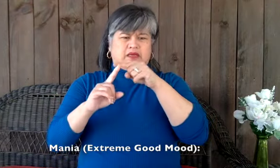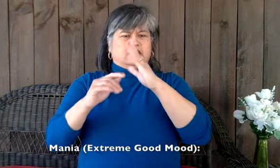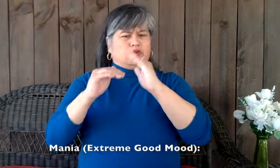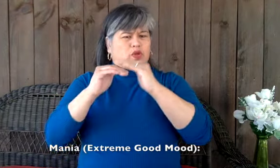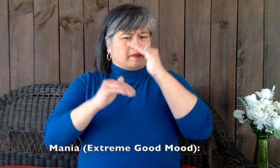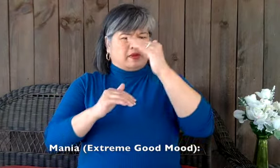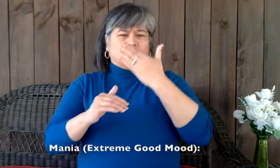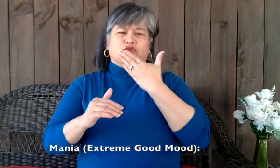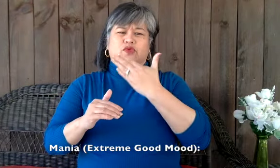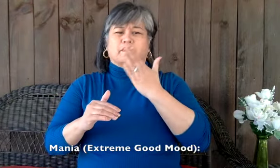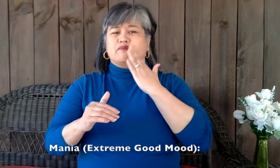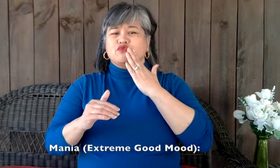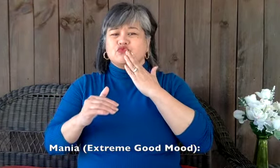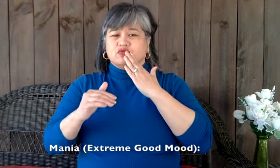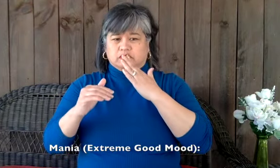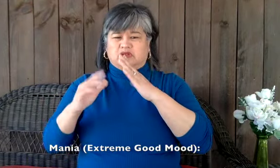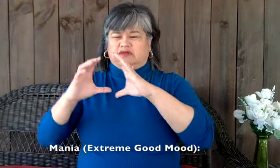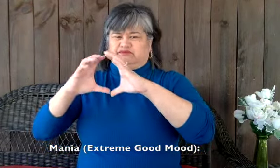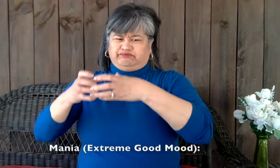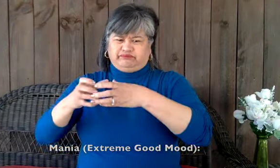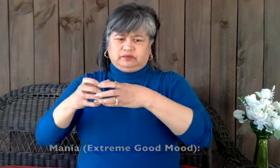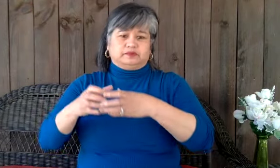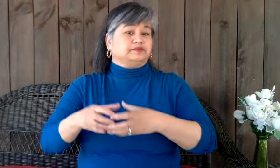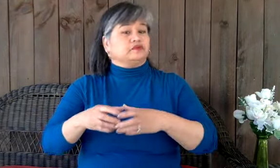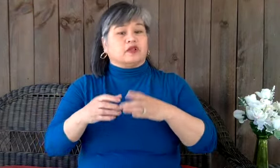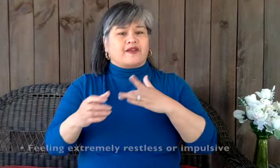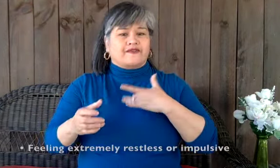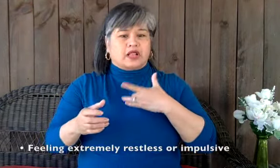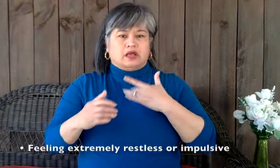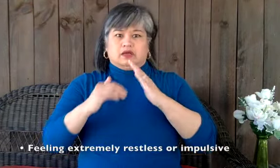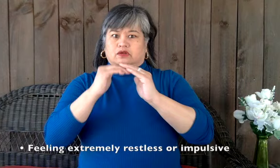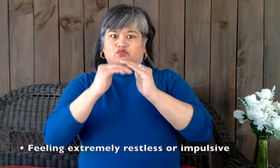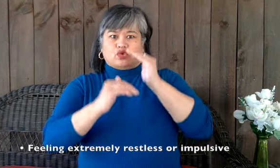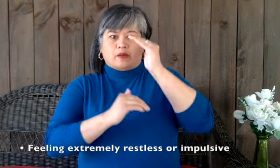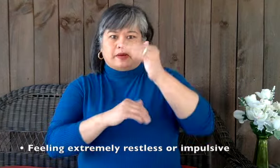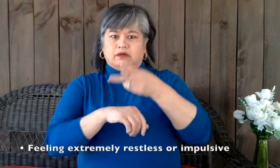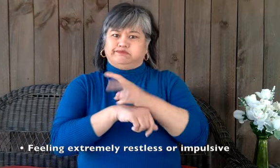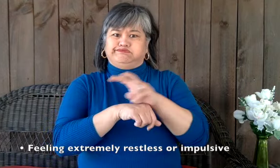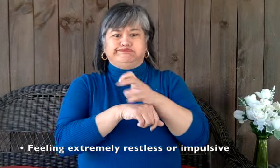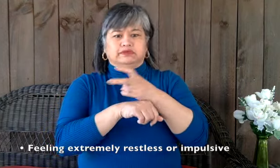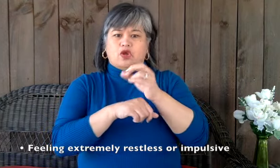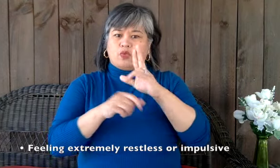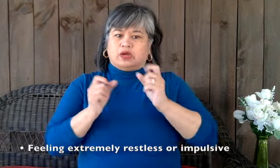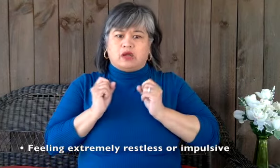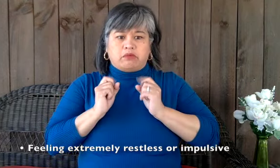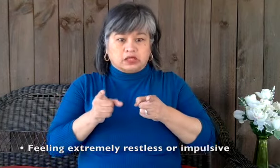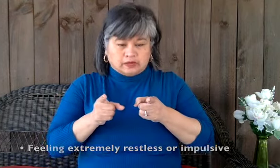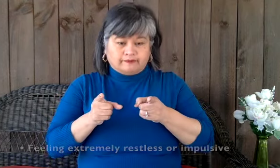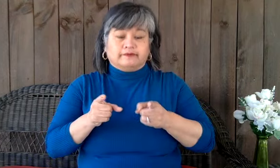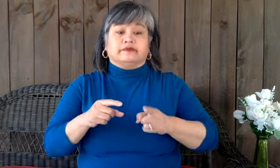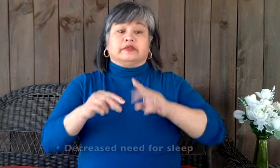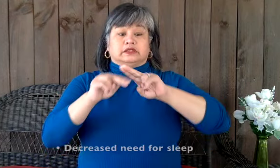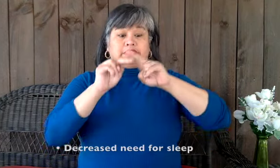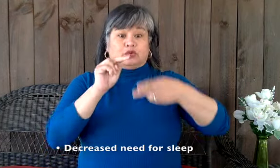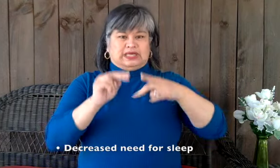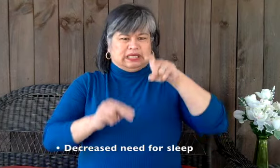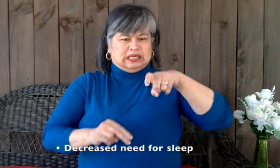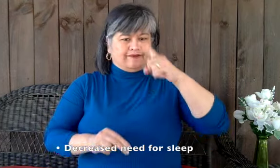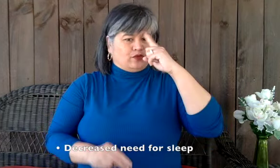mania, an extreme good mood, feeling extremely restless or impulsive,